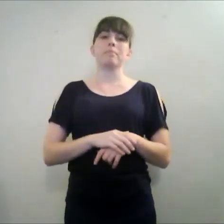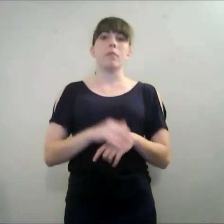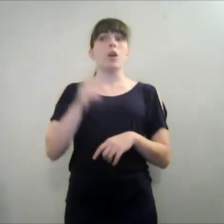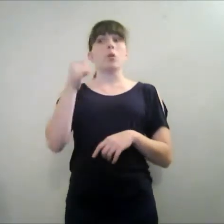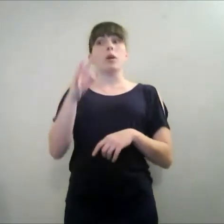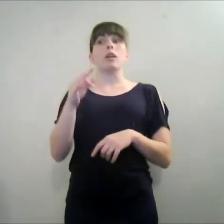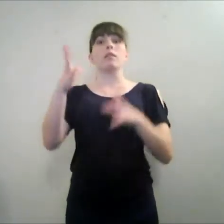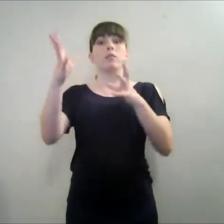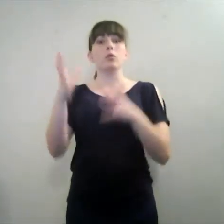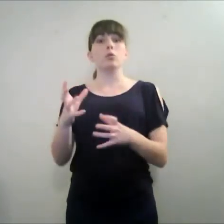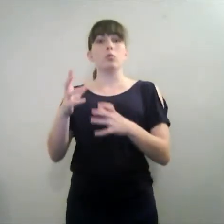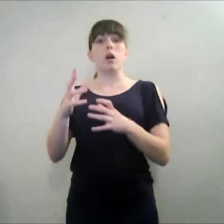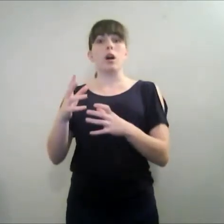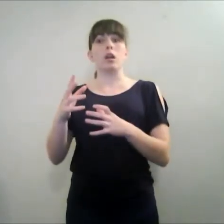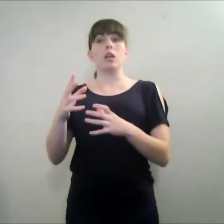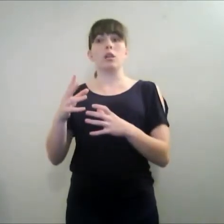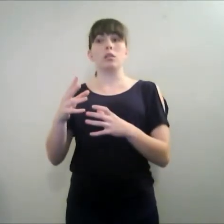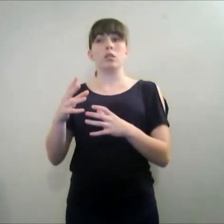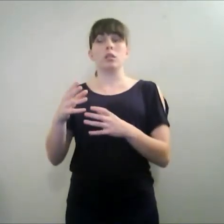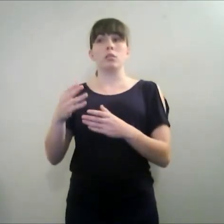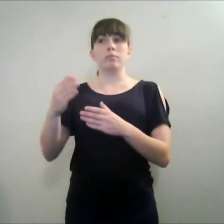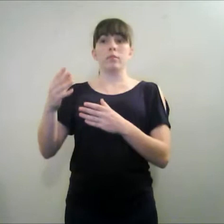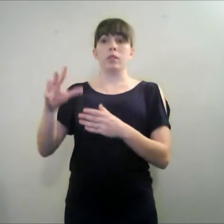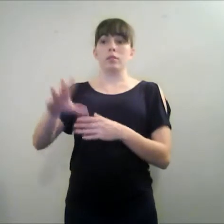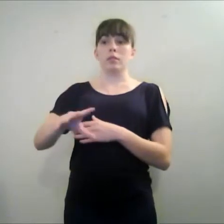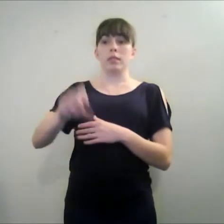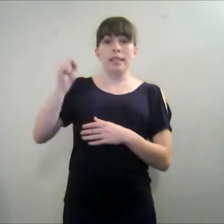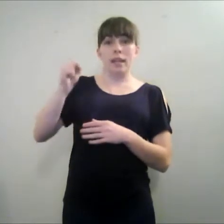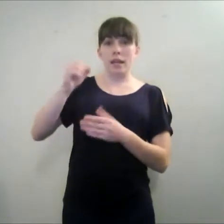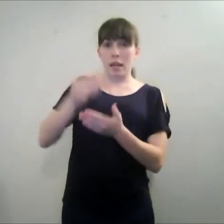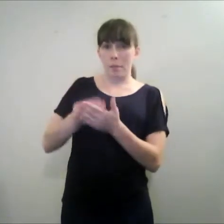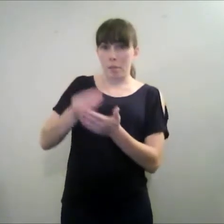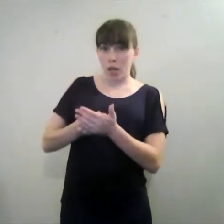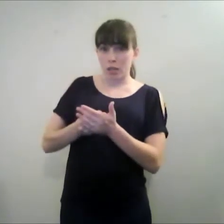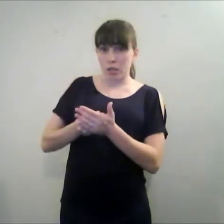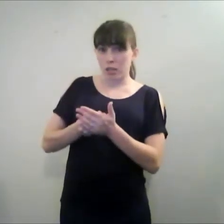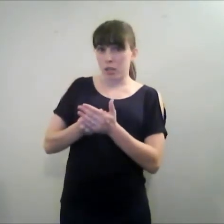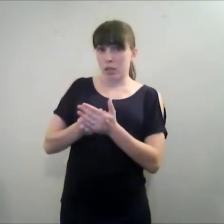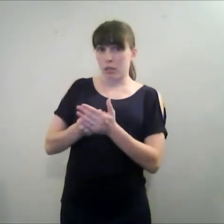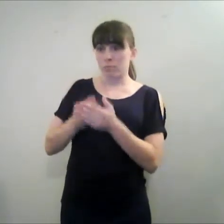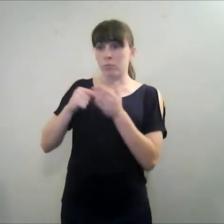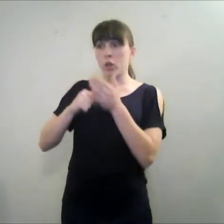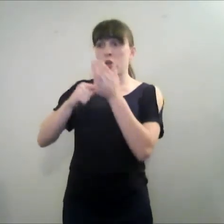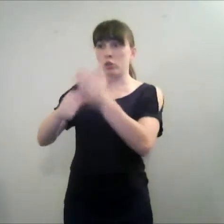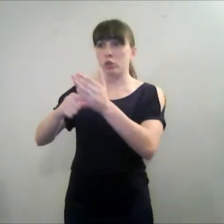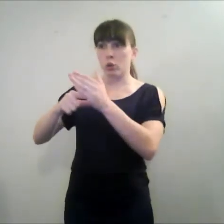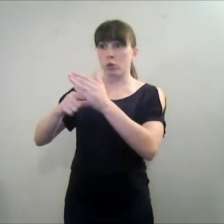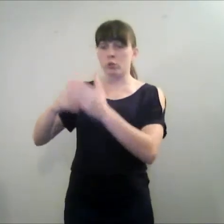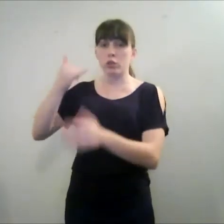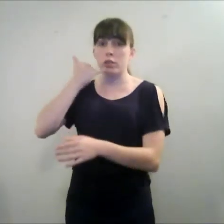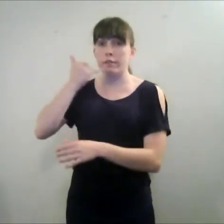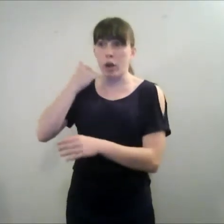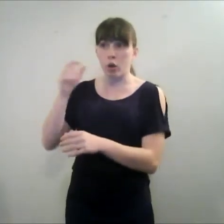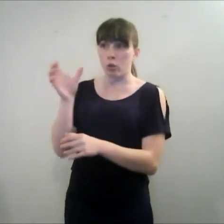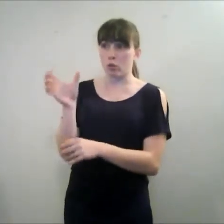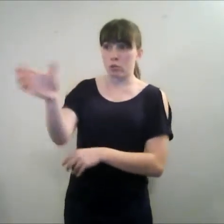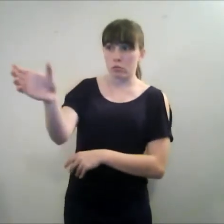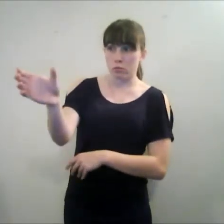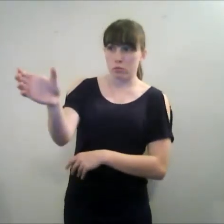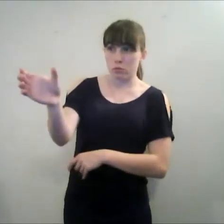Your fingerprint goes through to the phone. The phone says, yes, that's whoever, and the ATM then gives you some money. So it has to be a utility that you